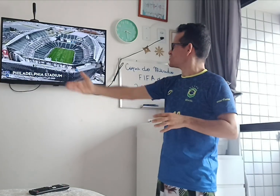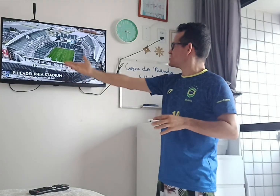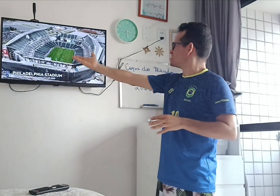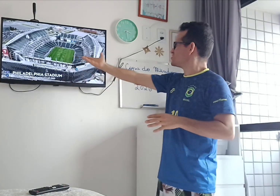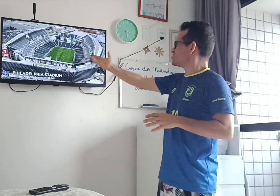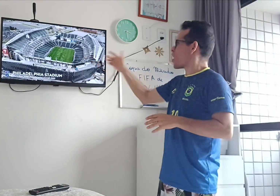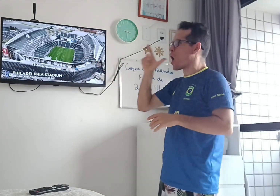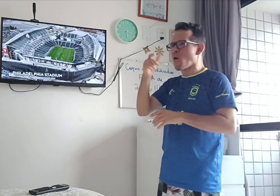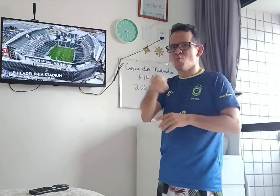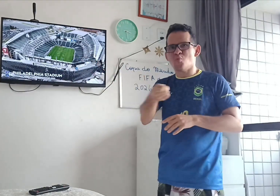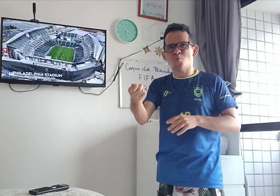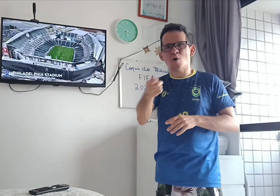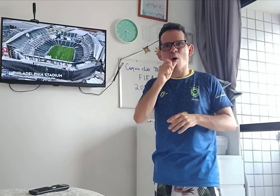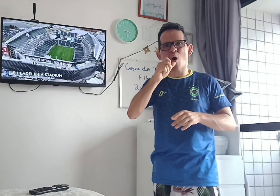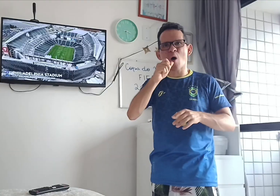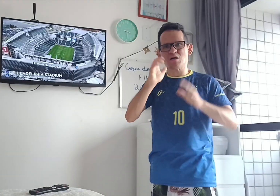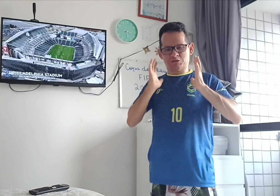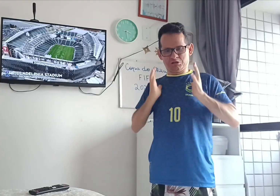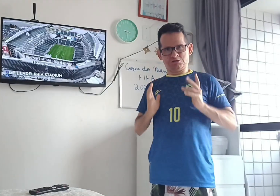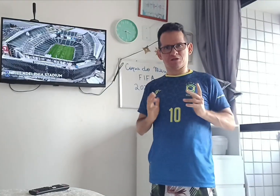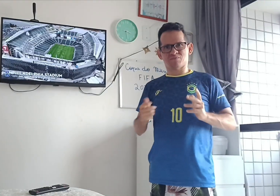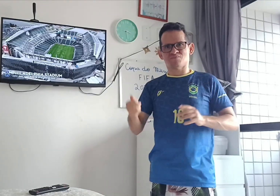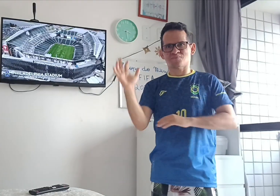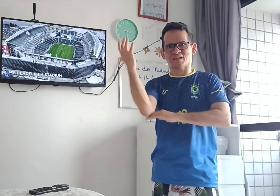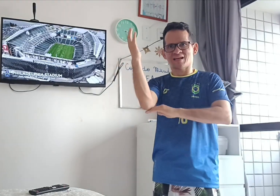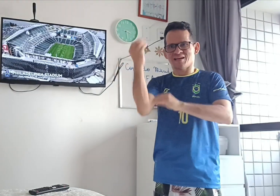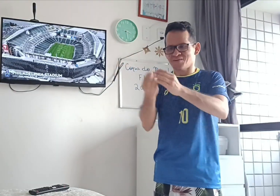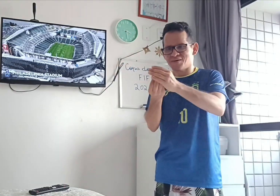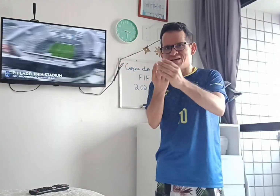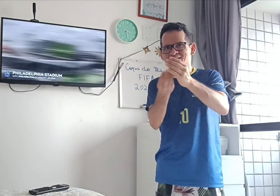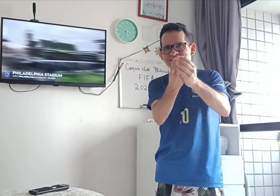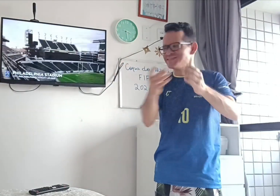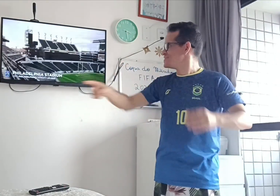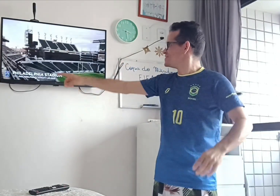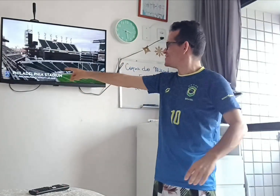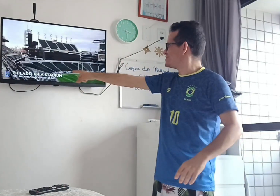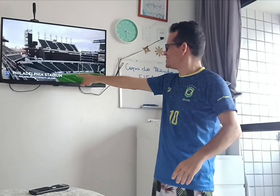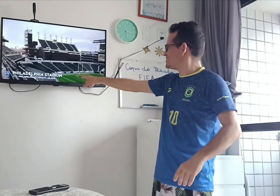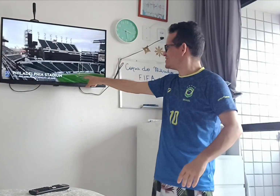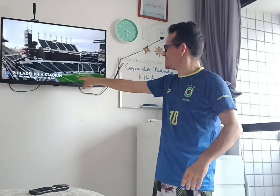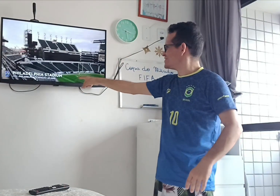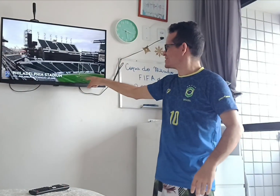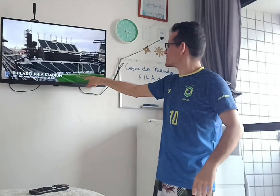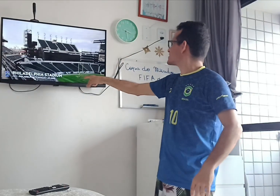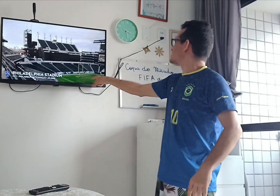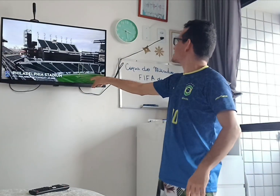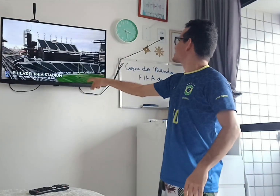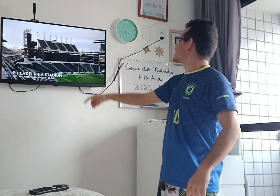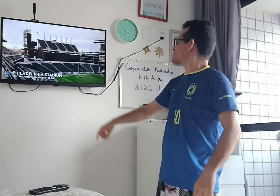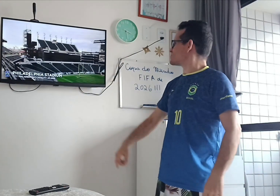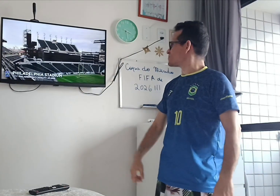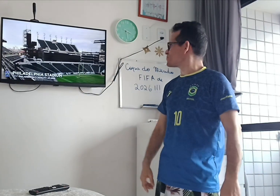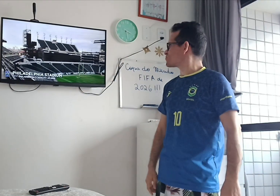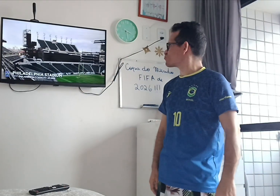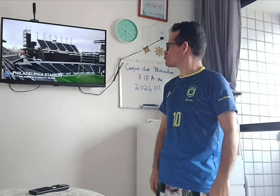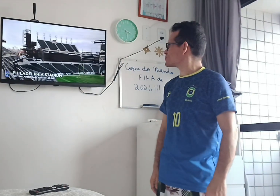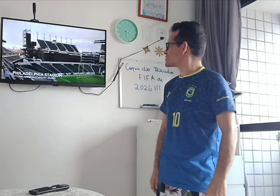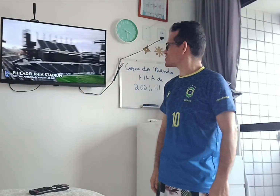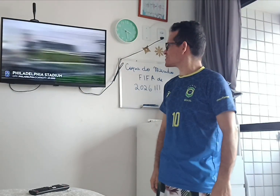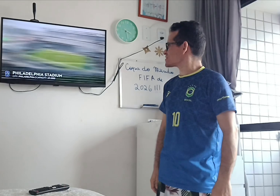give it a classic NFL look, while solar panels and small wind turbines around the structure add a modern, eco-focused touch. One